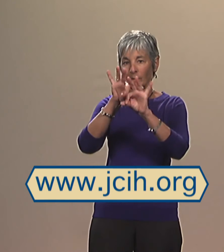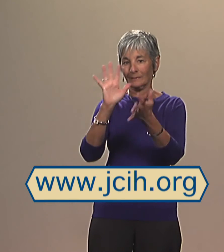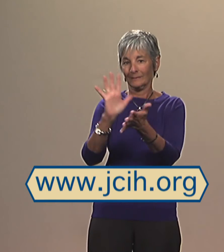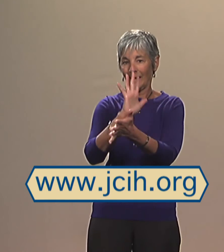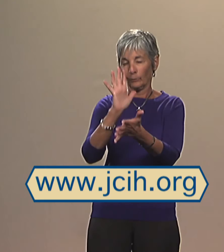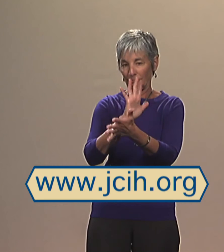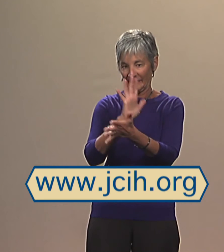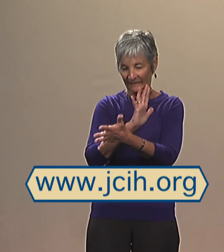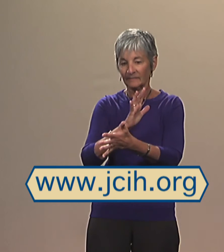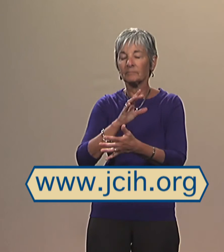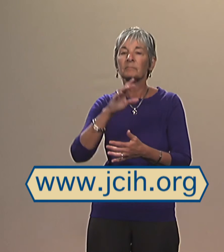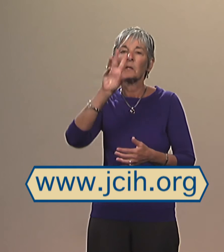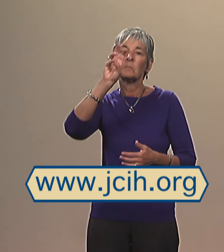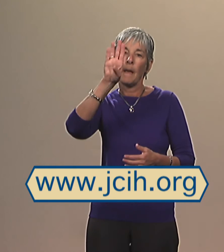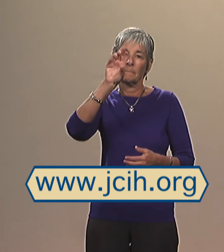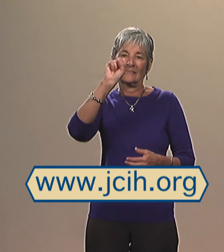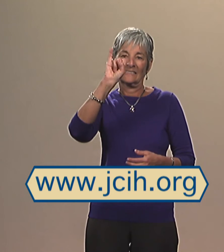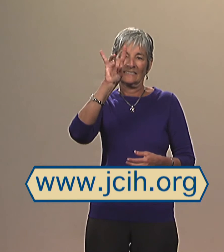Another important document and website is shown here,